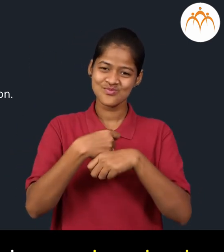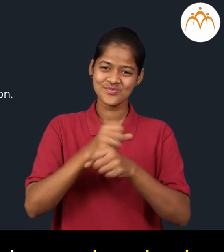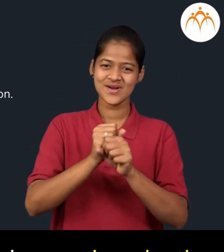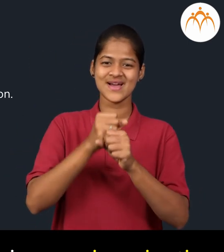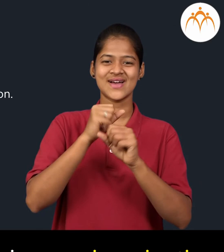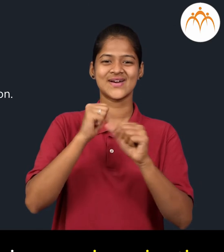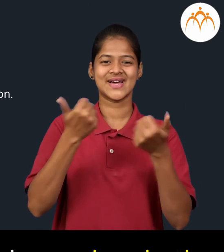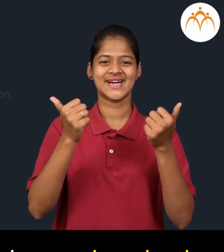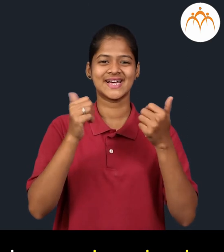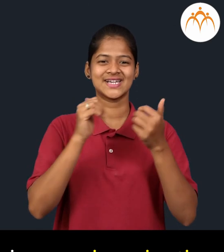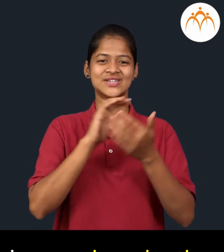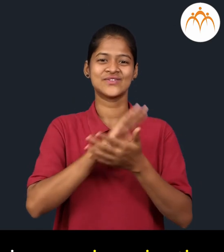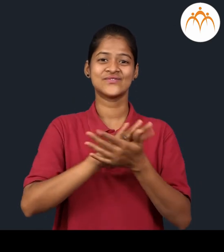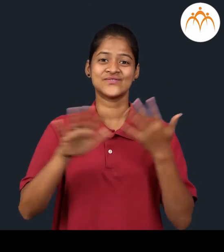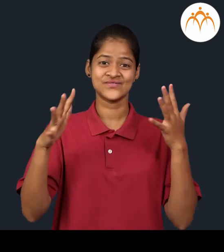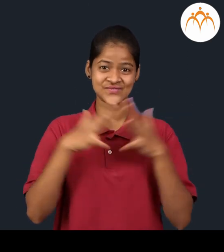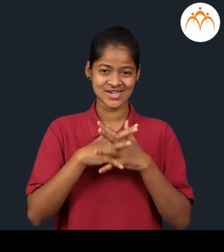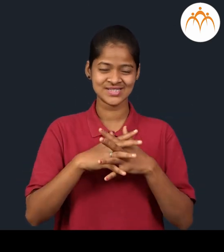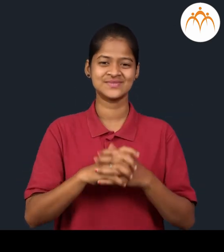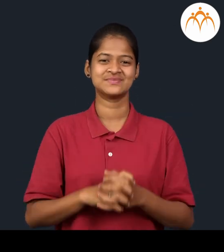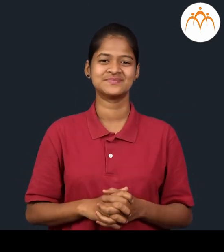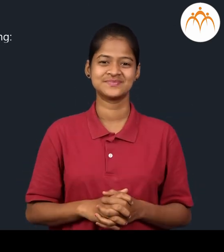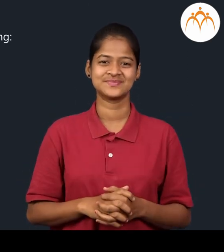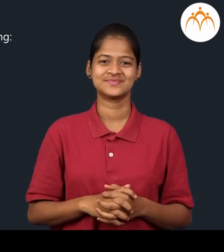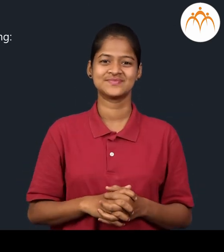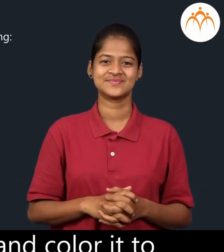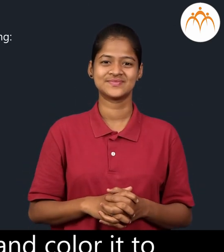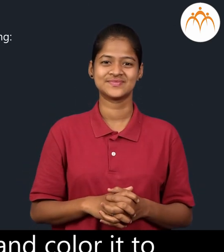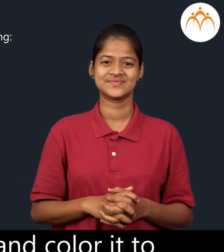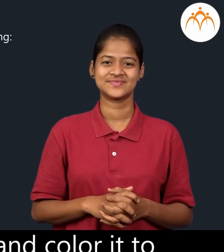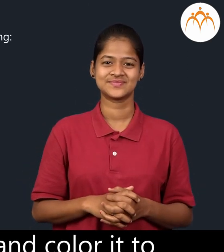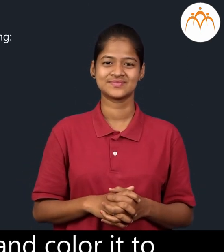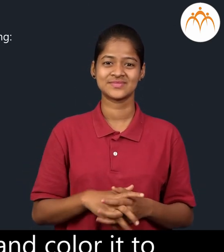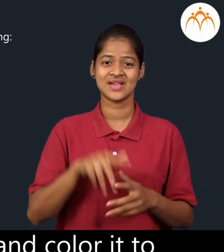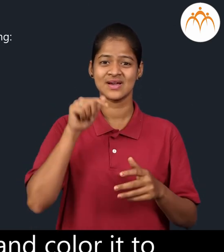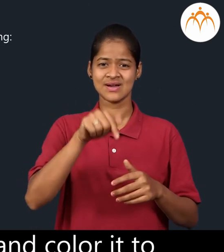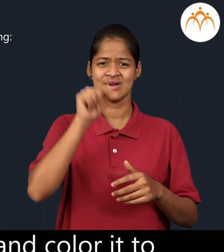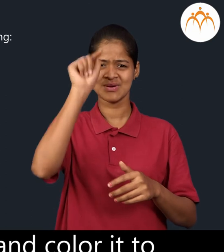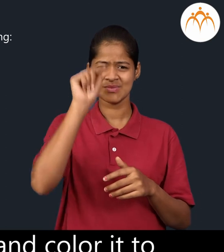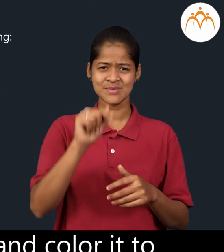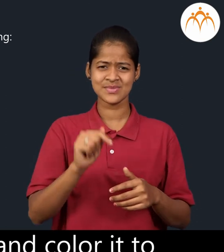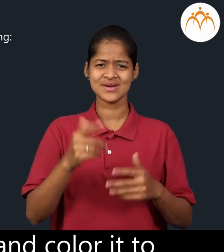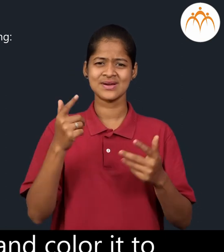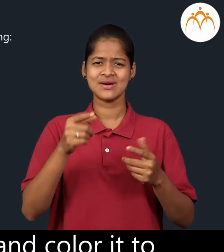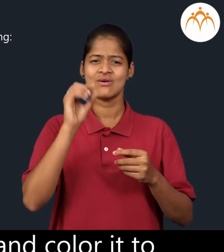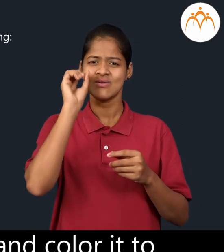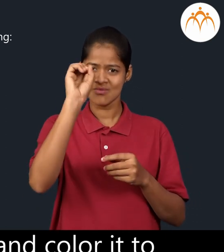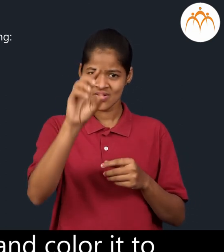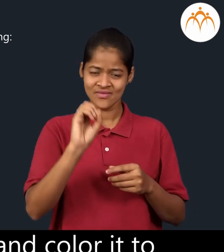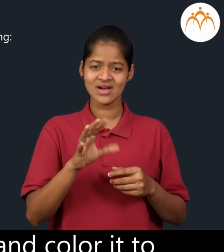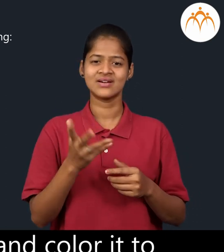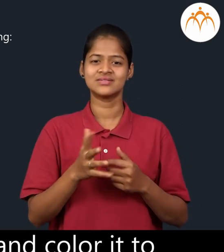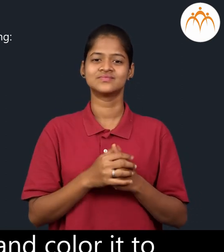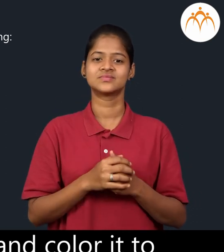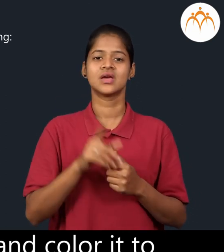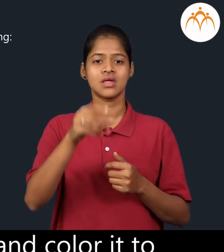imagination. Exercise. Draw a nice picture and colour it